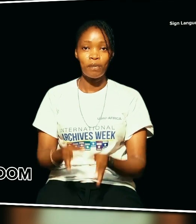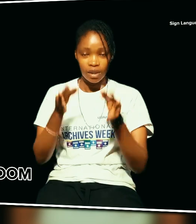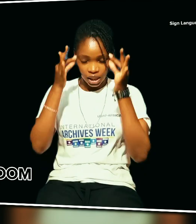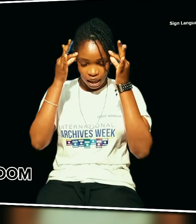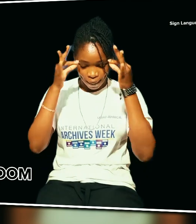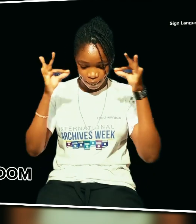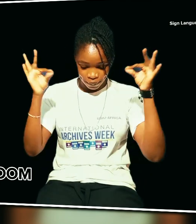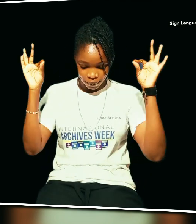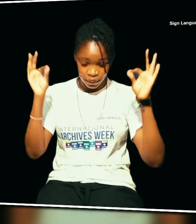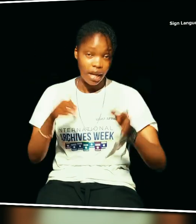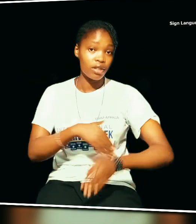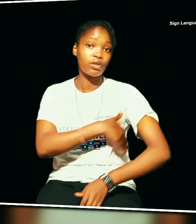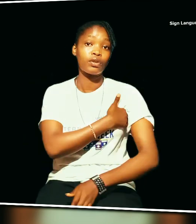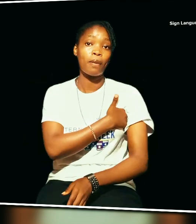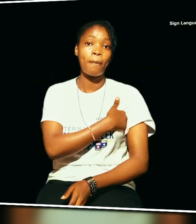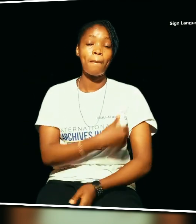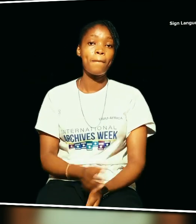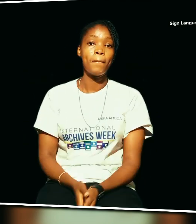Bridegroom.